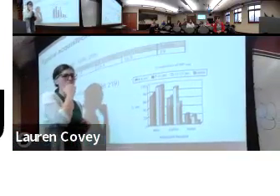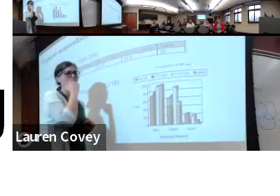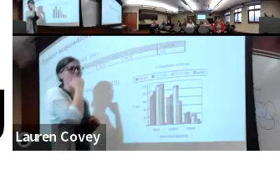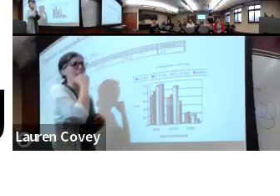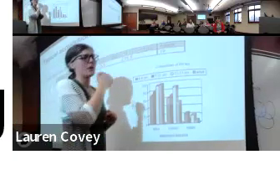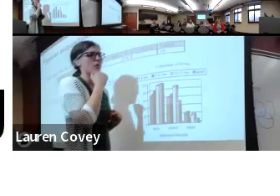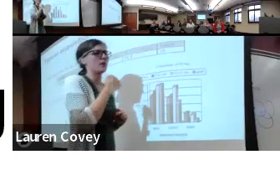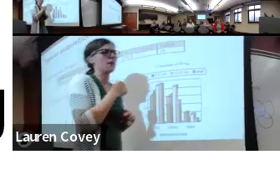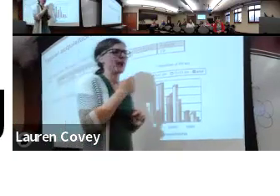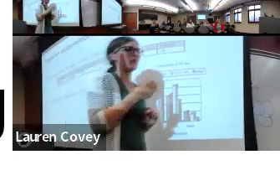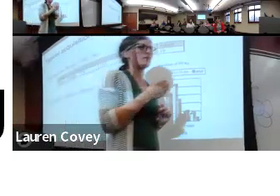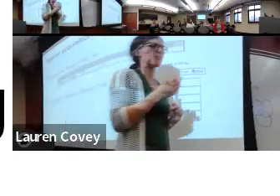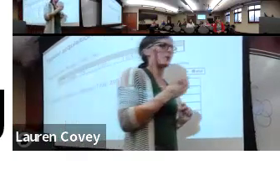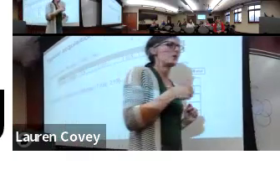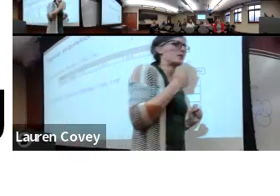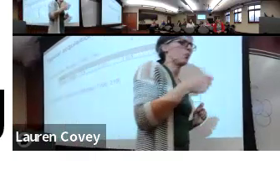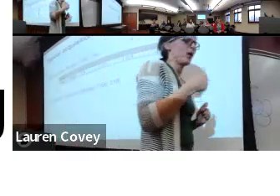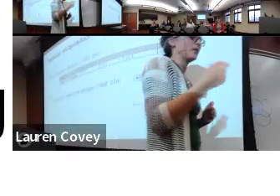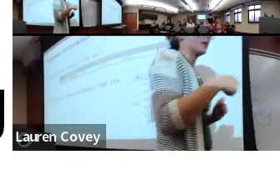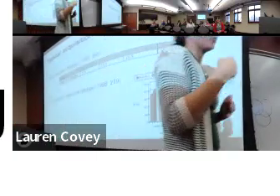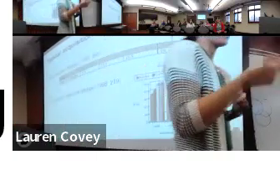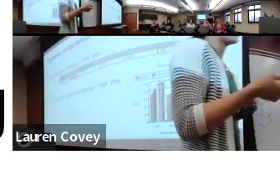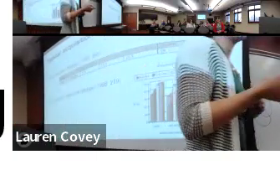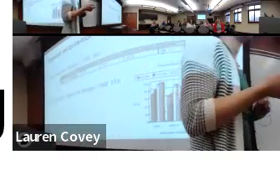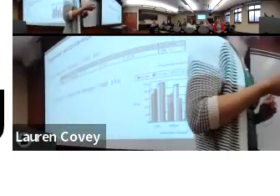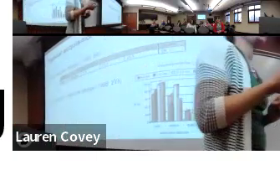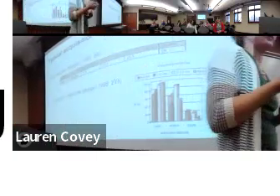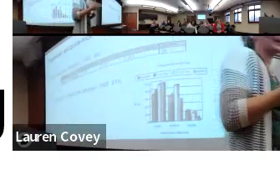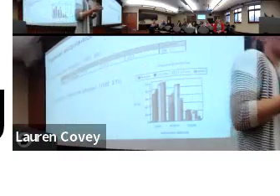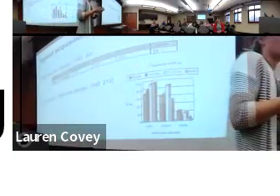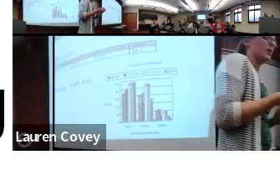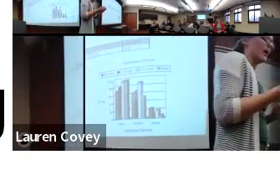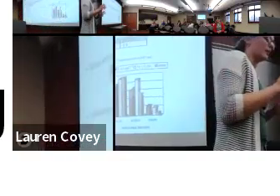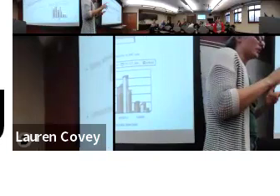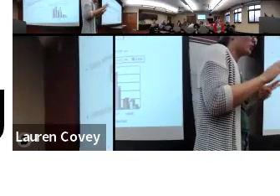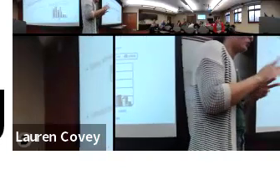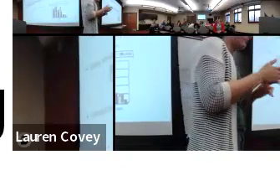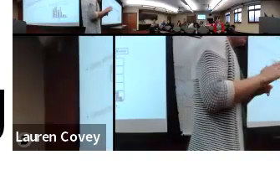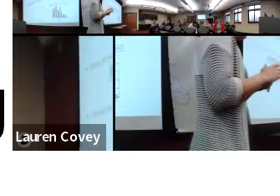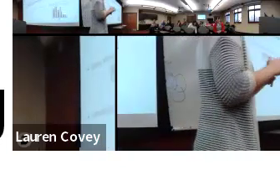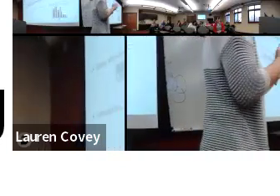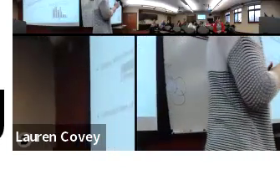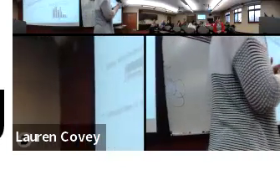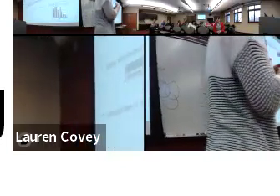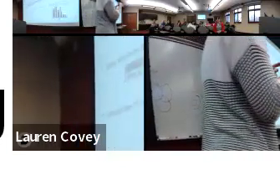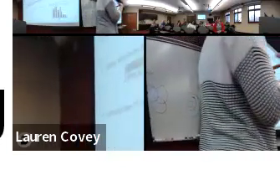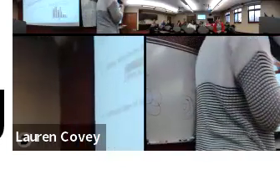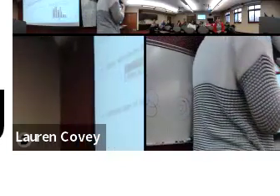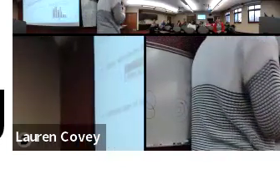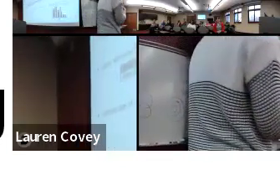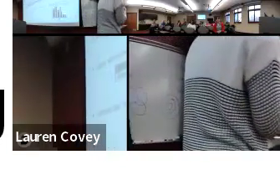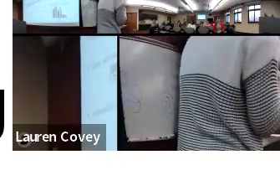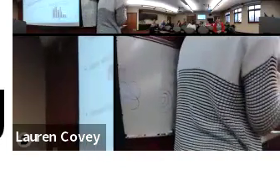as I mentioned, I'm interested in narratives because of the way that they require you to use language. And there are these two components. There's how